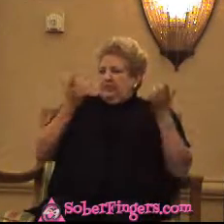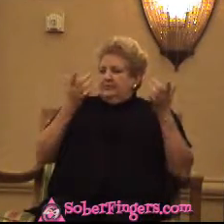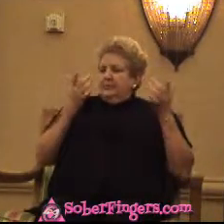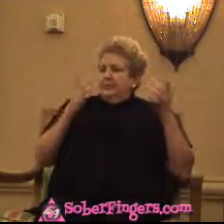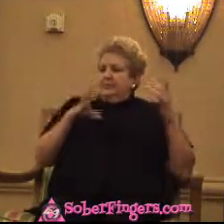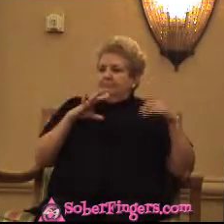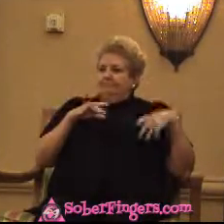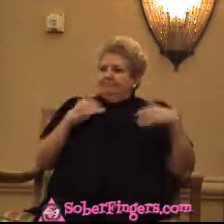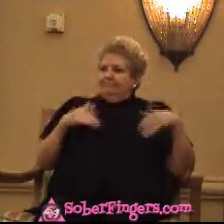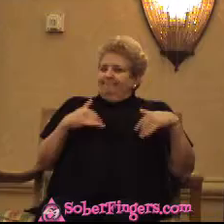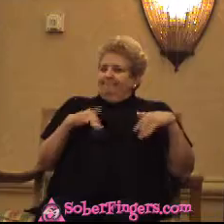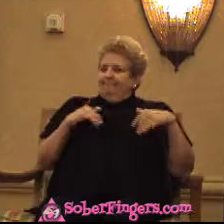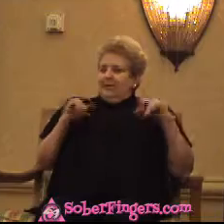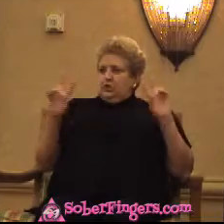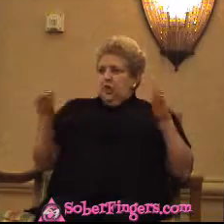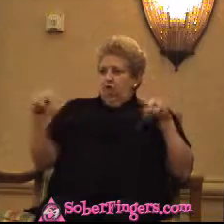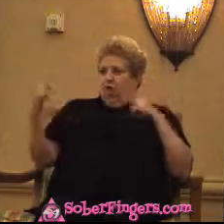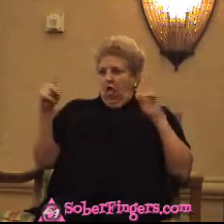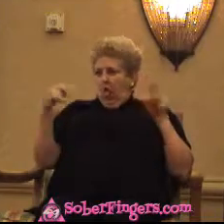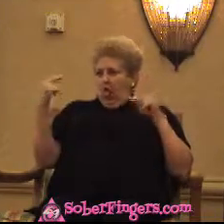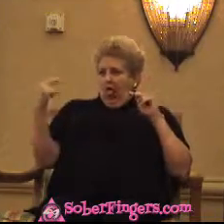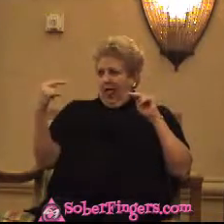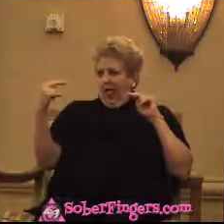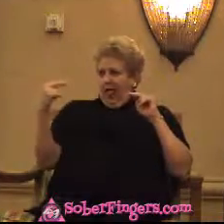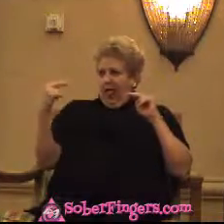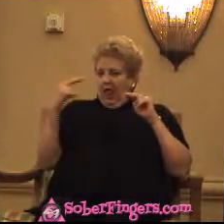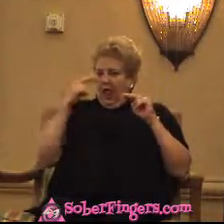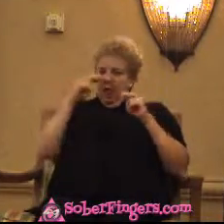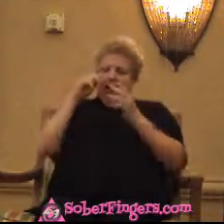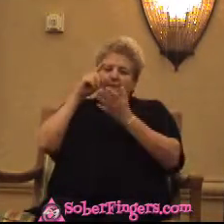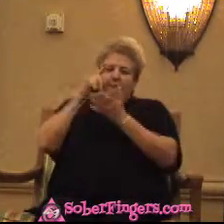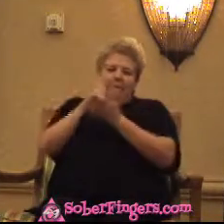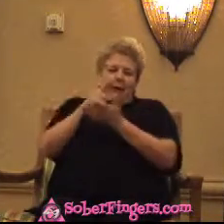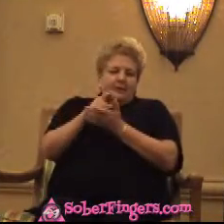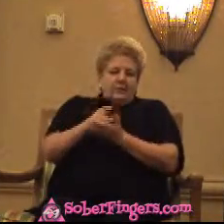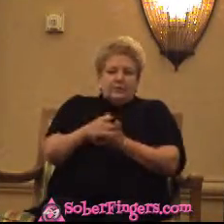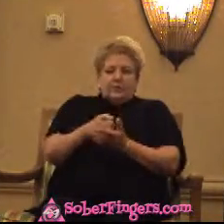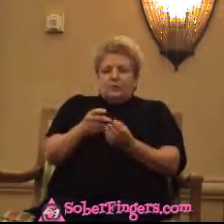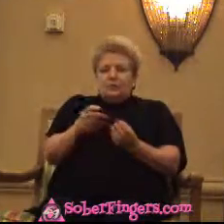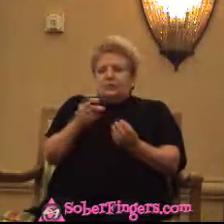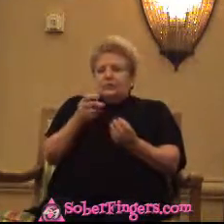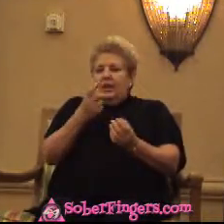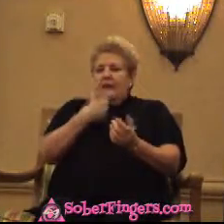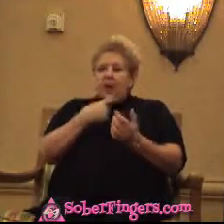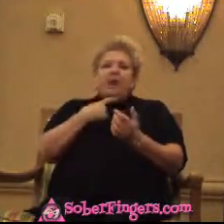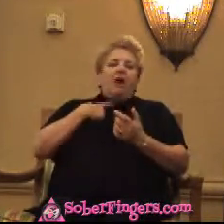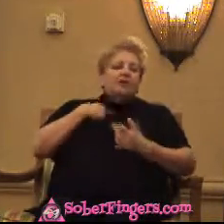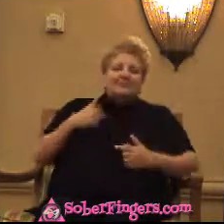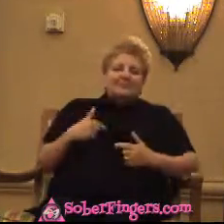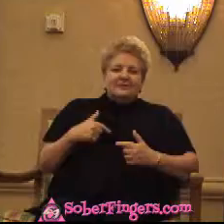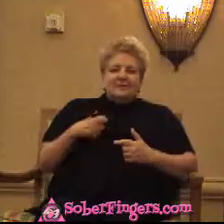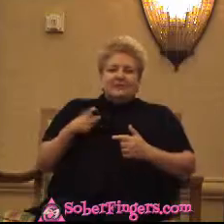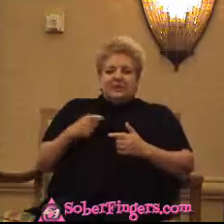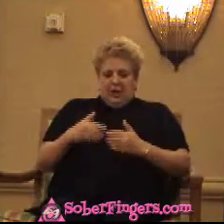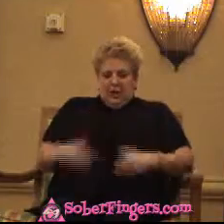And our eyes met. We fell into immediate lust. She had on hot pants. I had hot